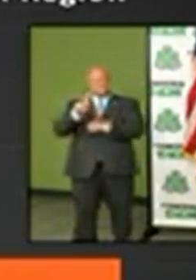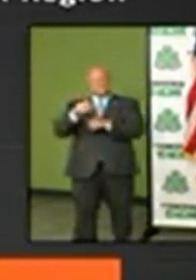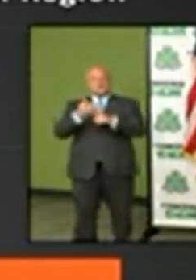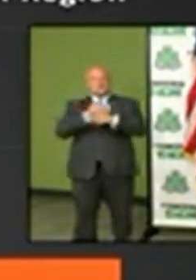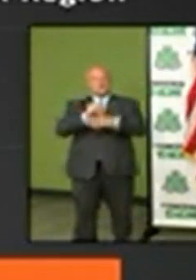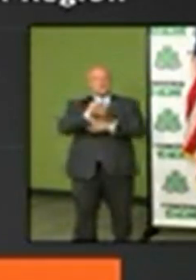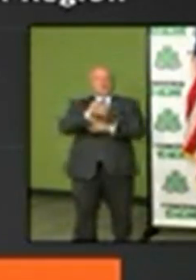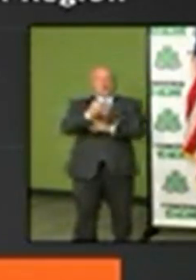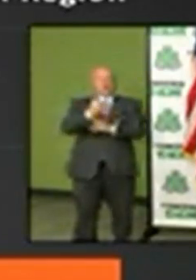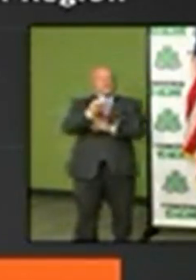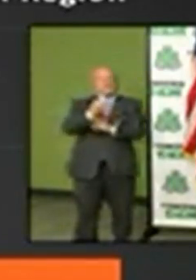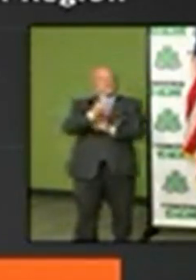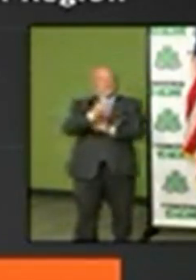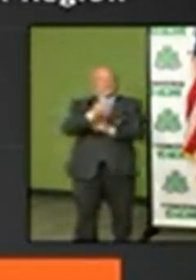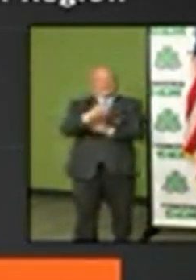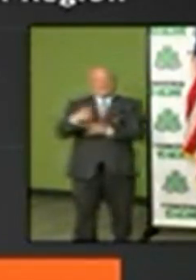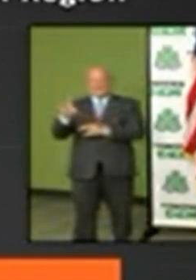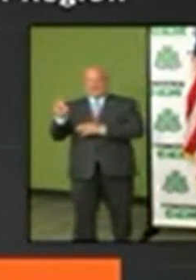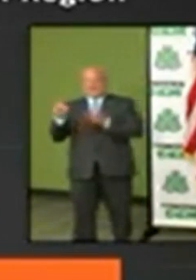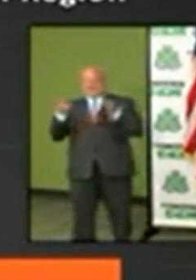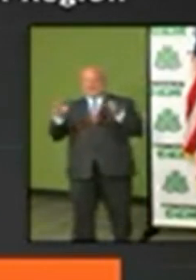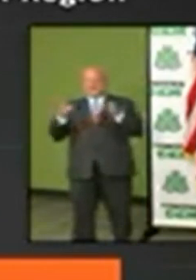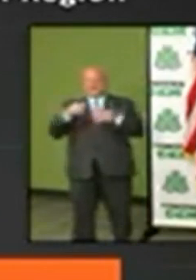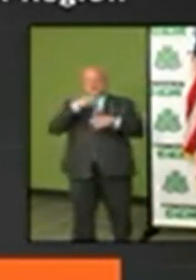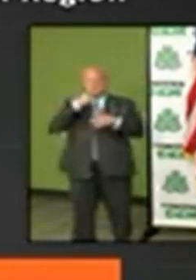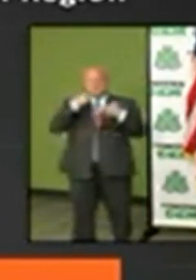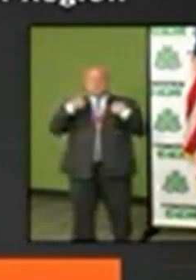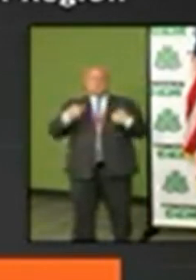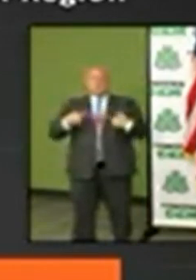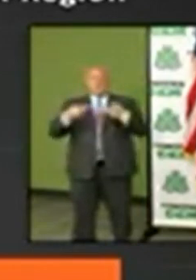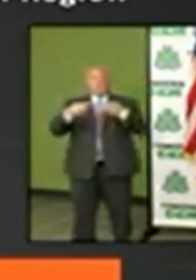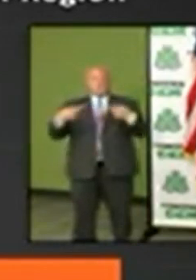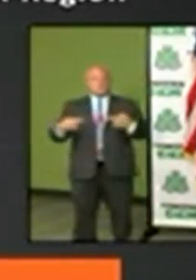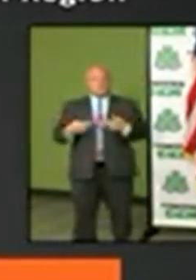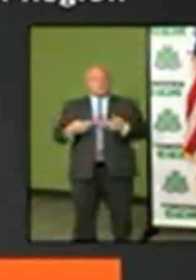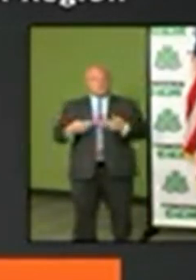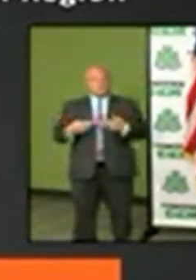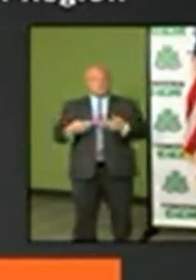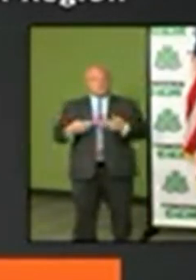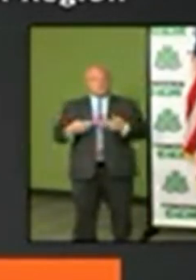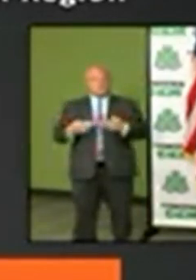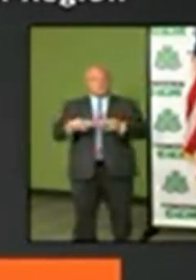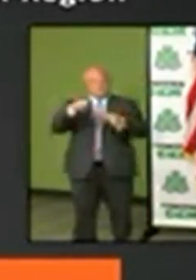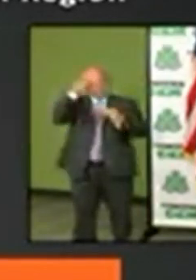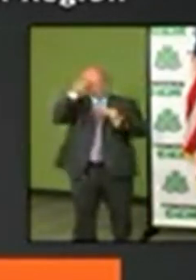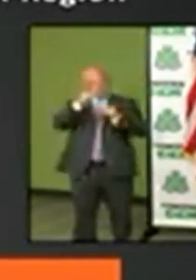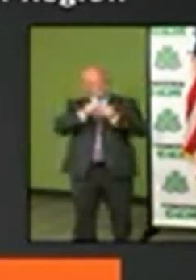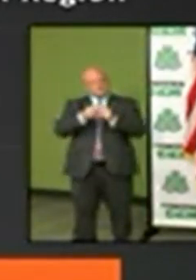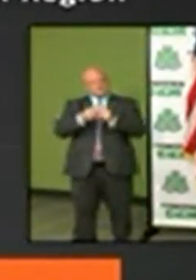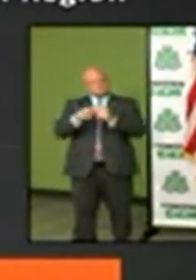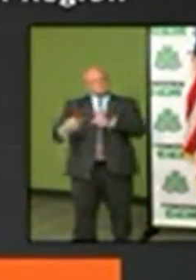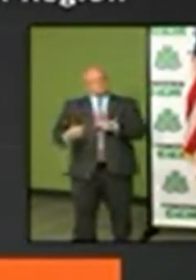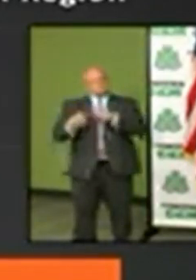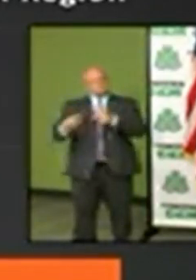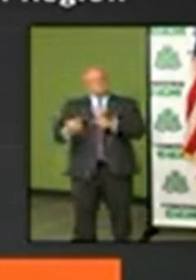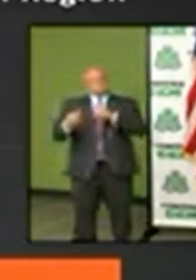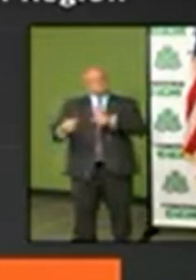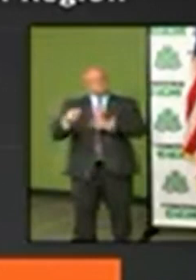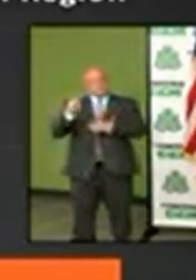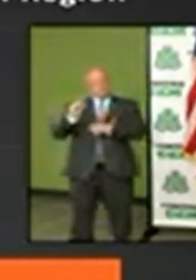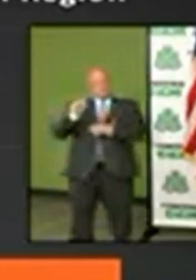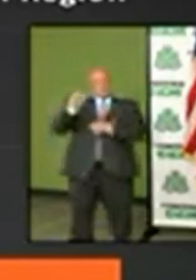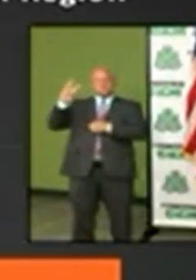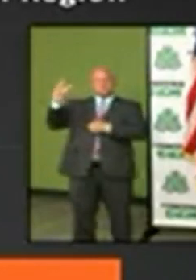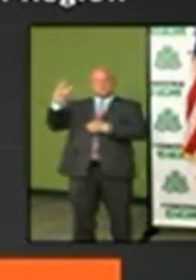2nd and August 8th, and it's by the public health region. And you can see, remember, where we were struggling up in the Northwest, they were